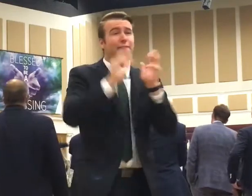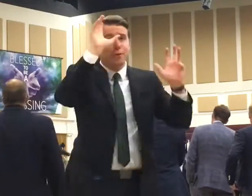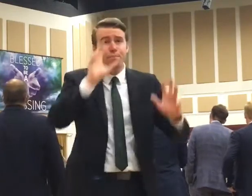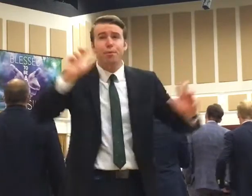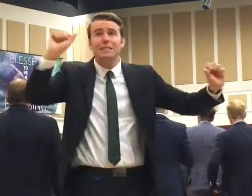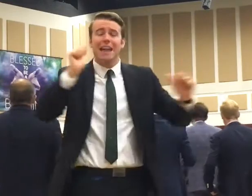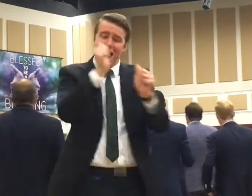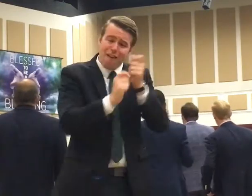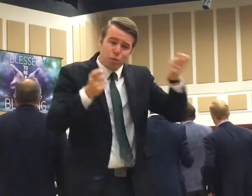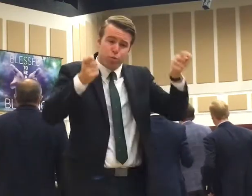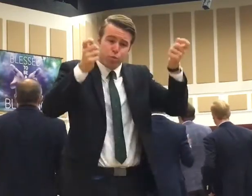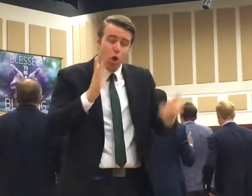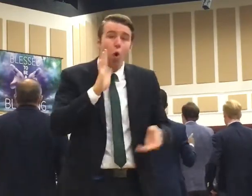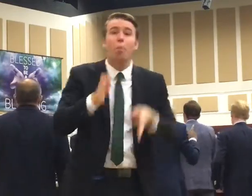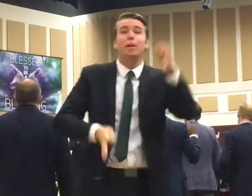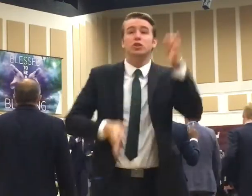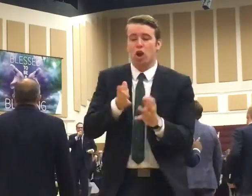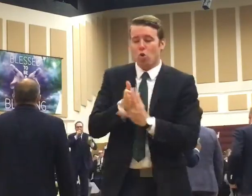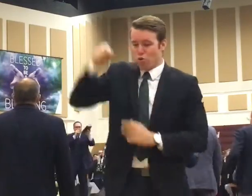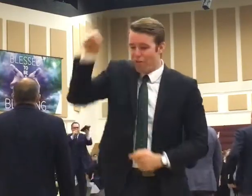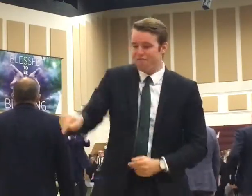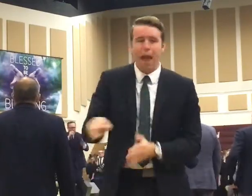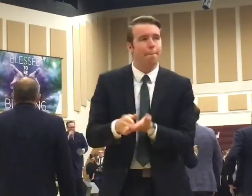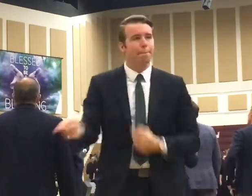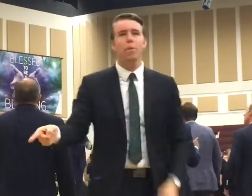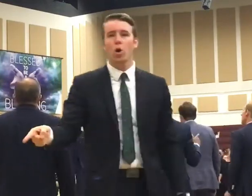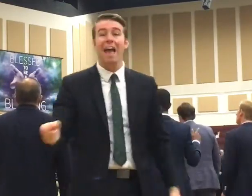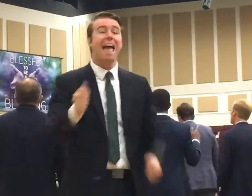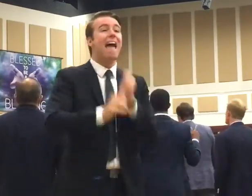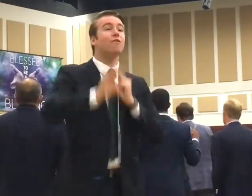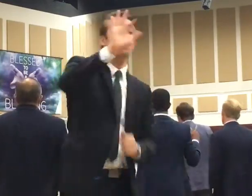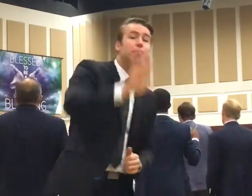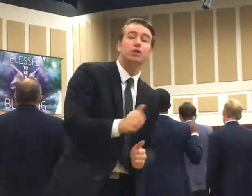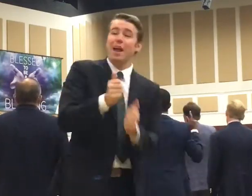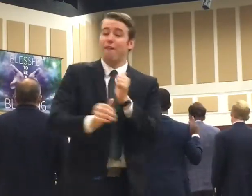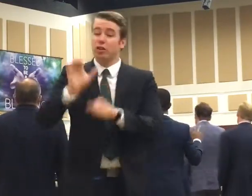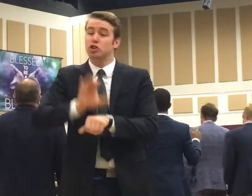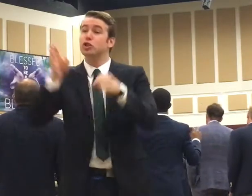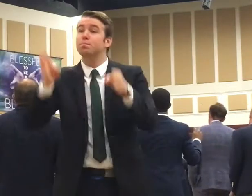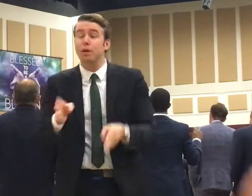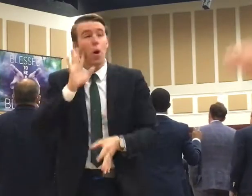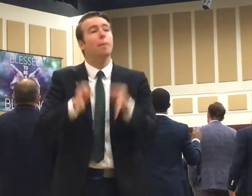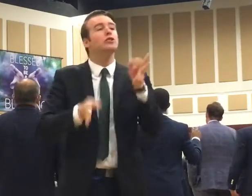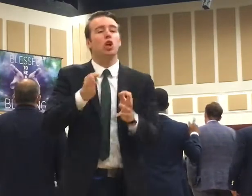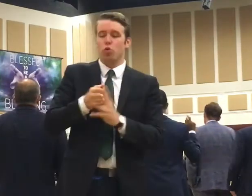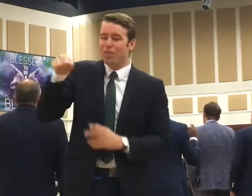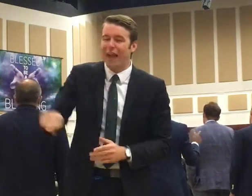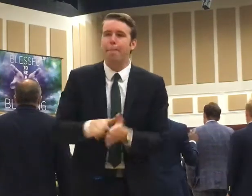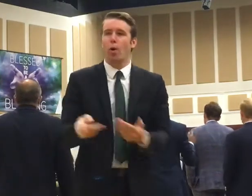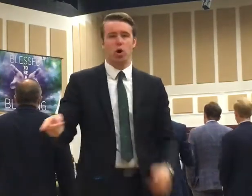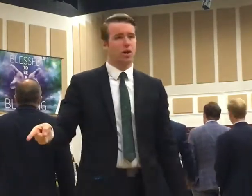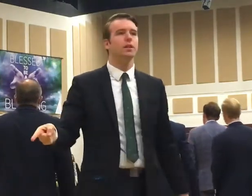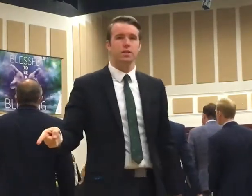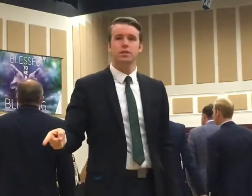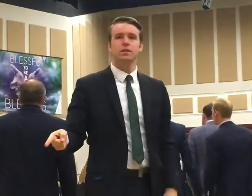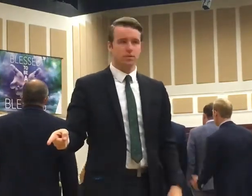every ruler will be judged by this book. Every preacher, every church member will be judged by this book.